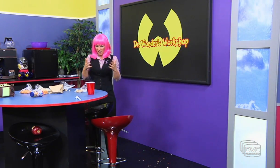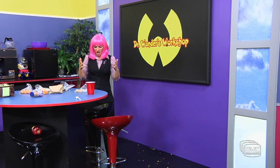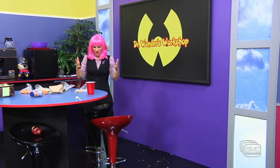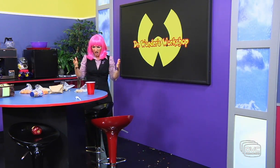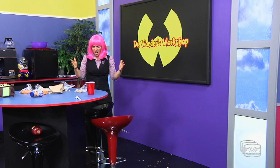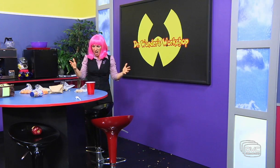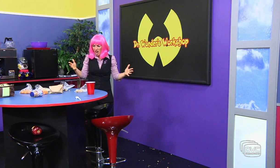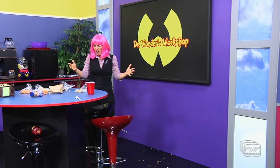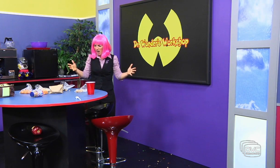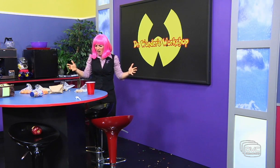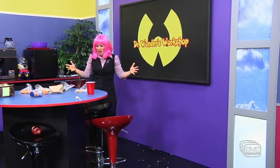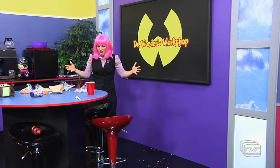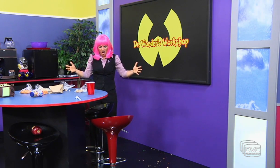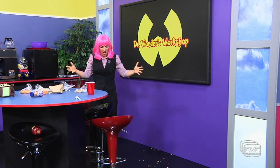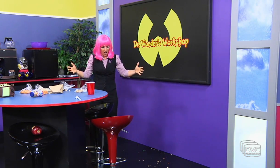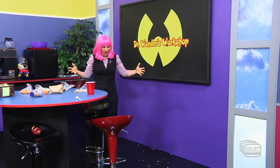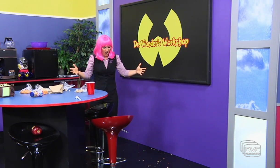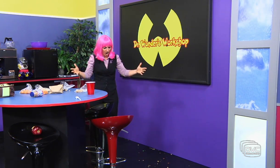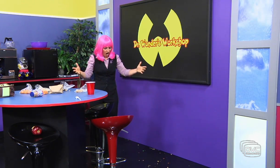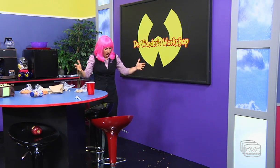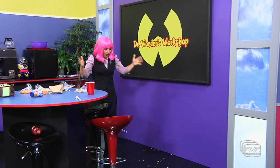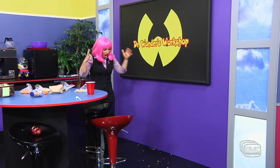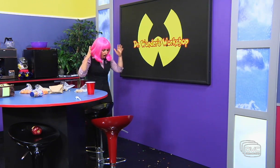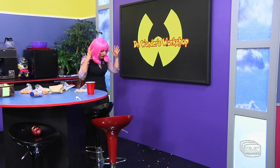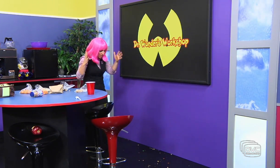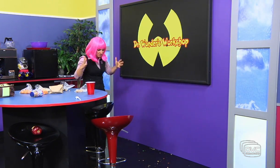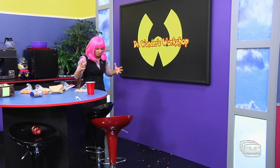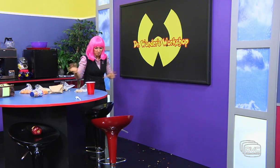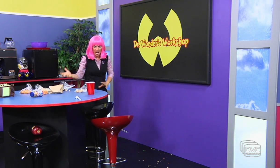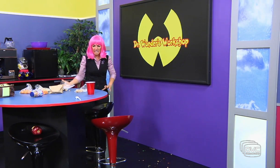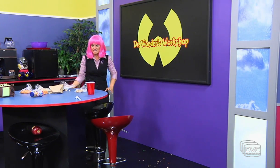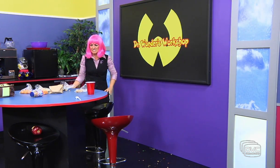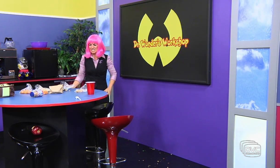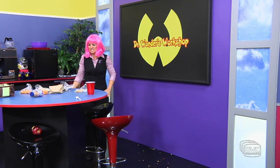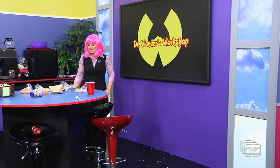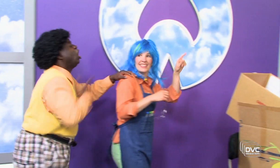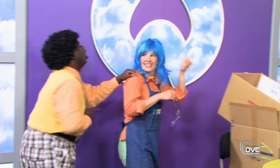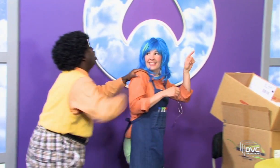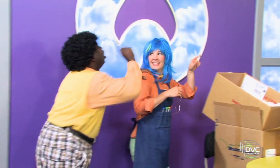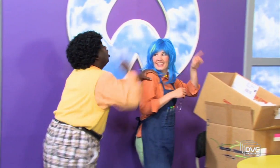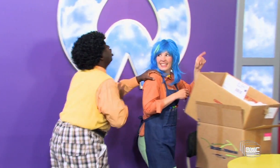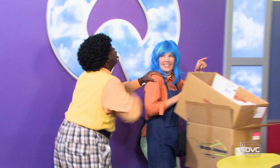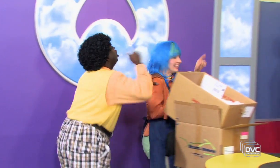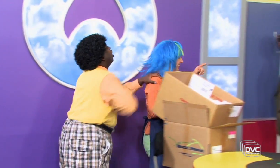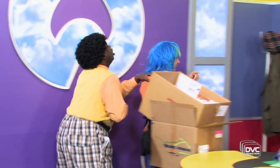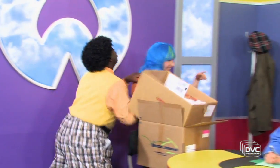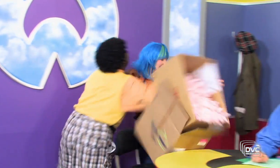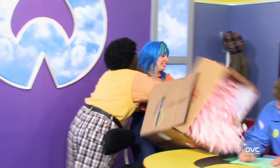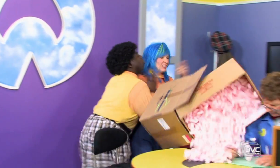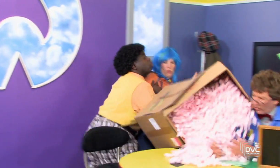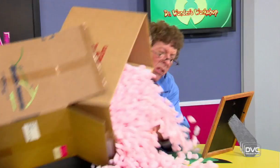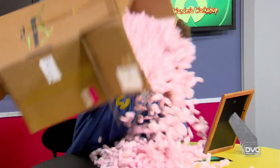Oh, my. Look at this mess. Oh. Dr. Wonder! Dr. Wonder, where are